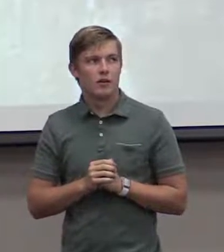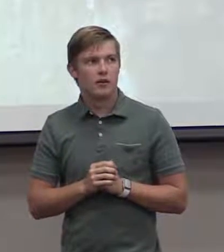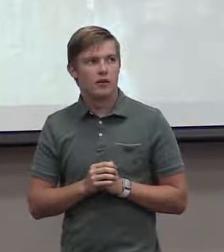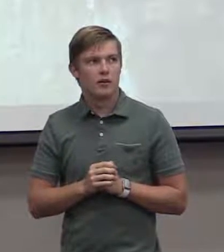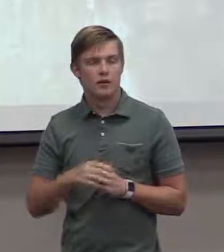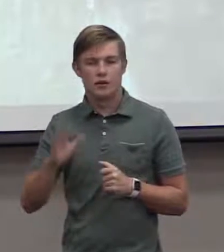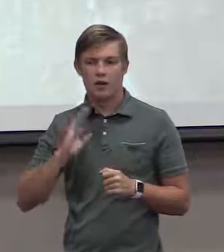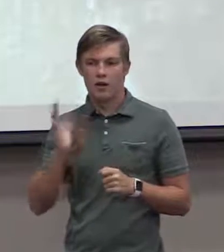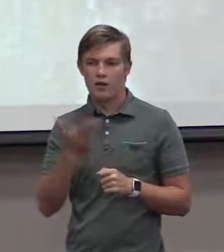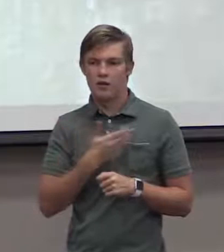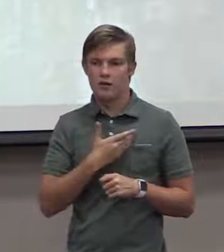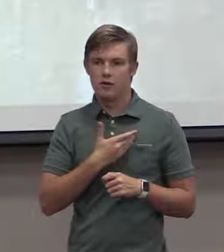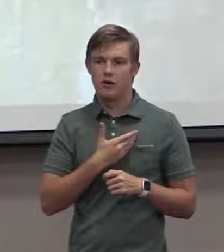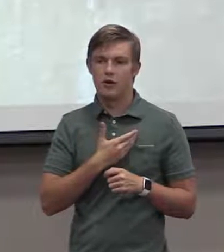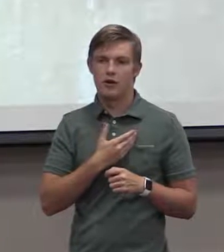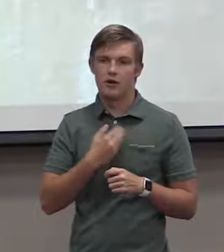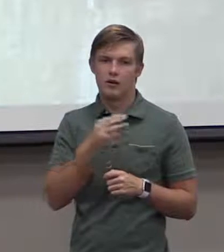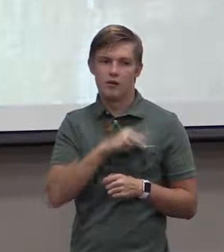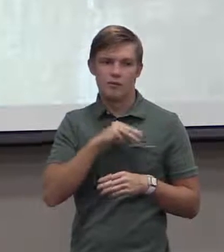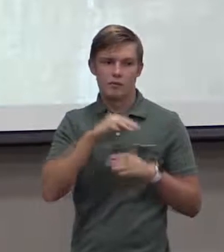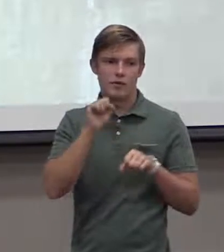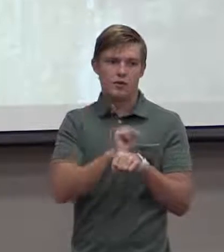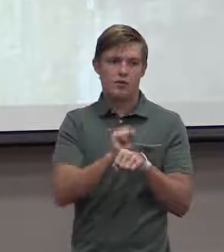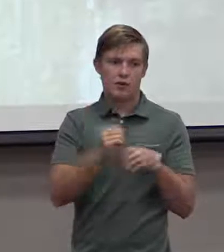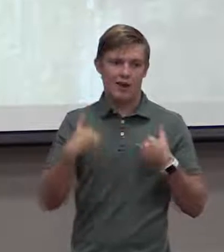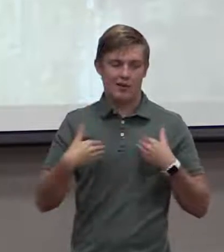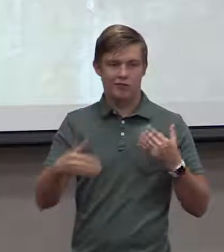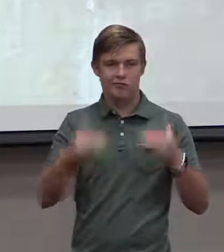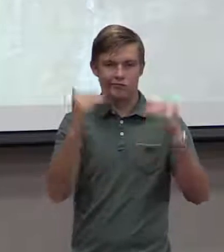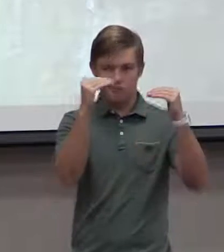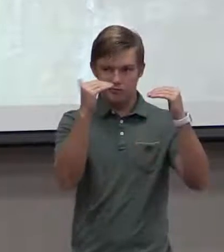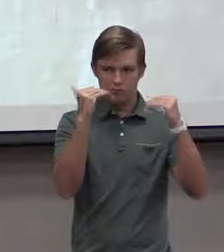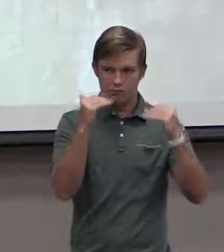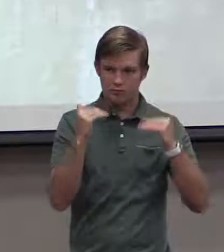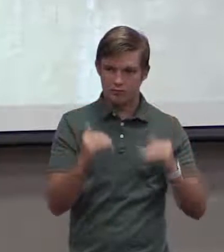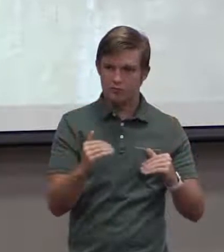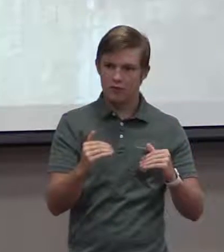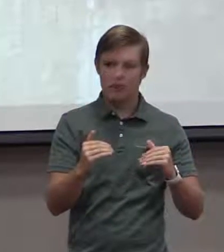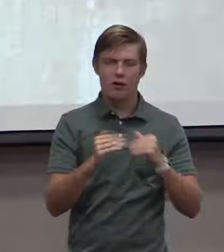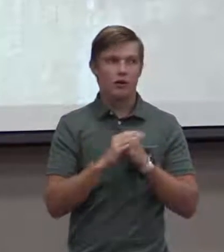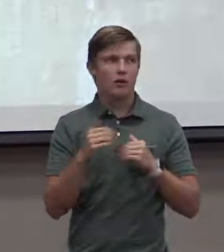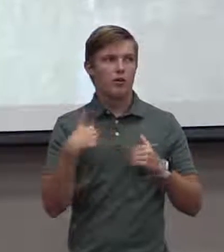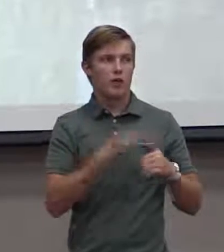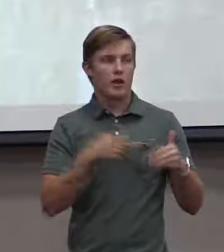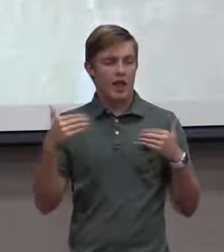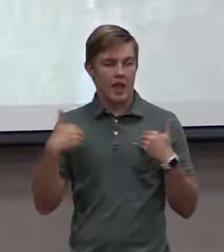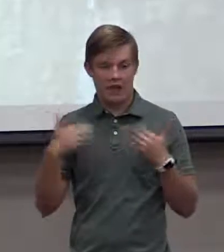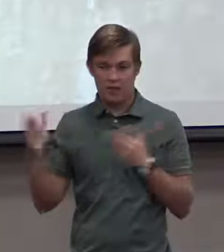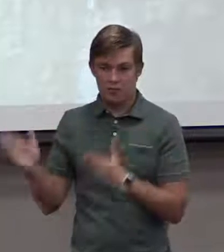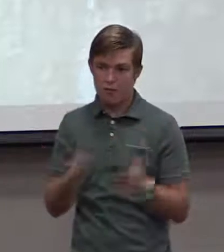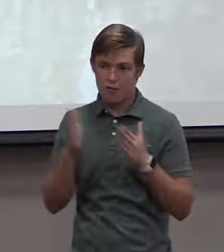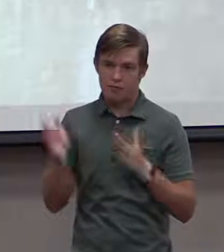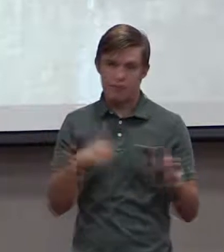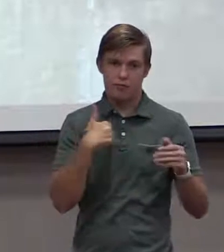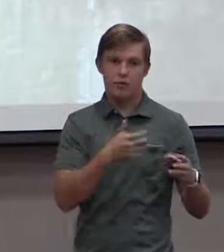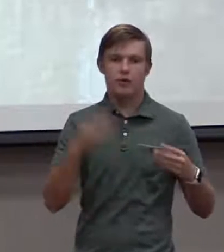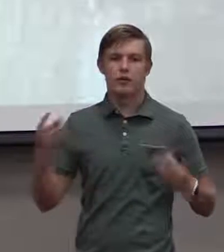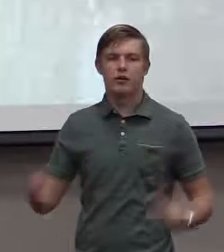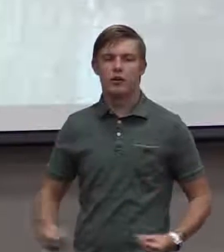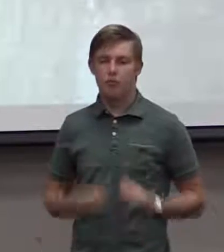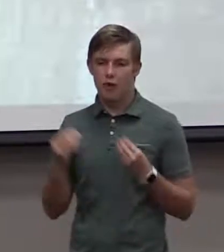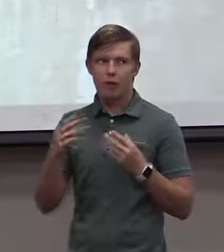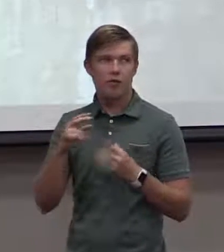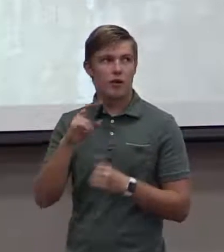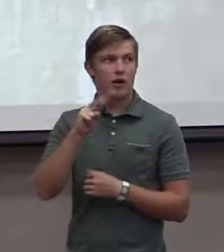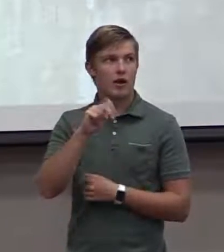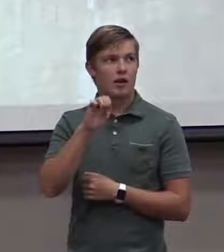our template for our mission work there, the preparations we did going back to Alaska, we were really inspired by Nehemiah.